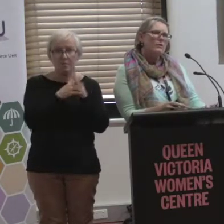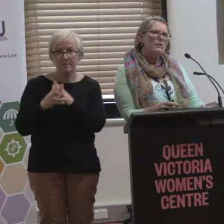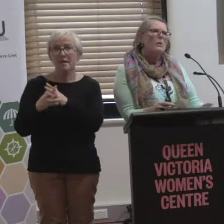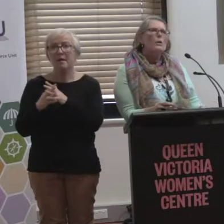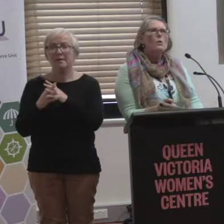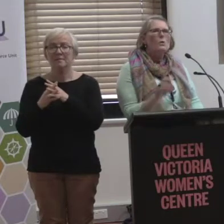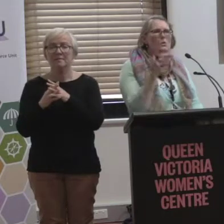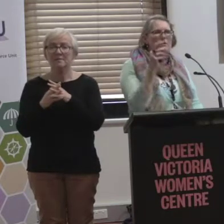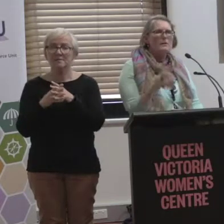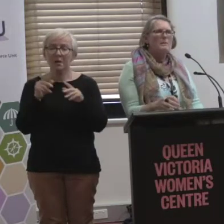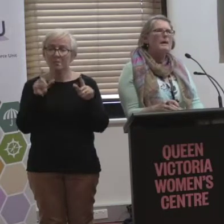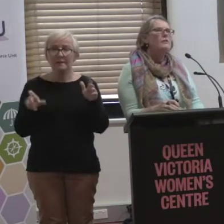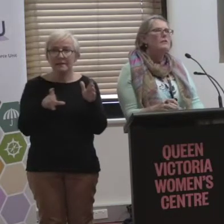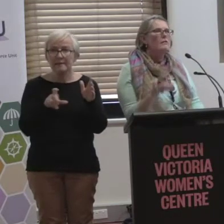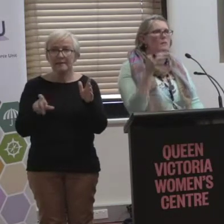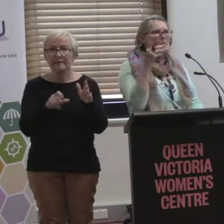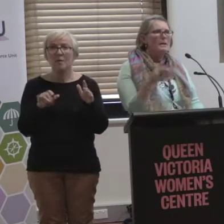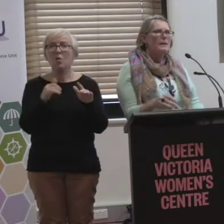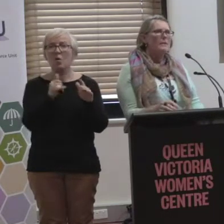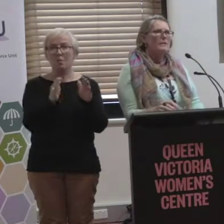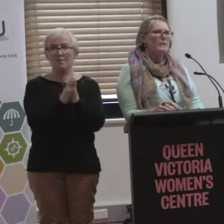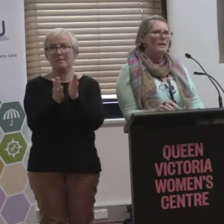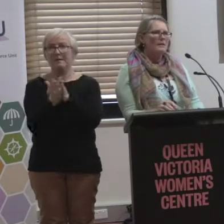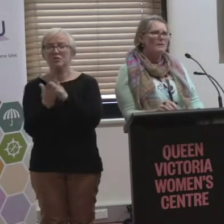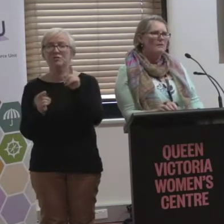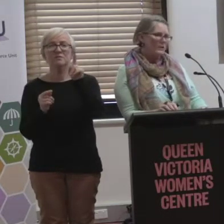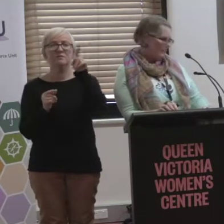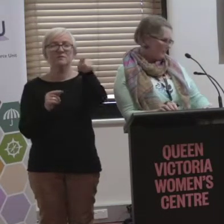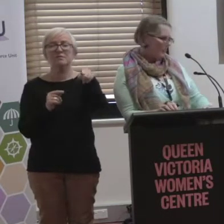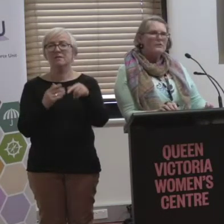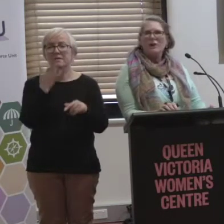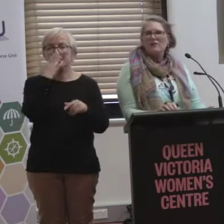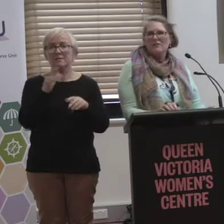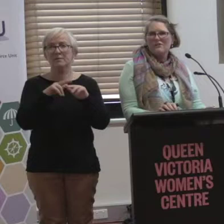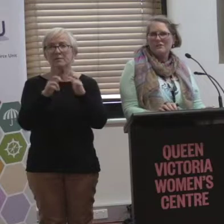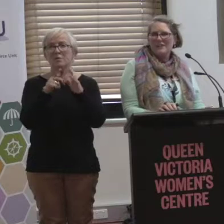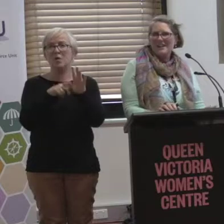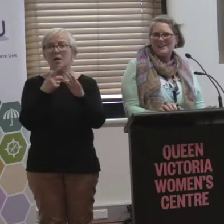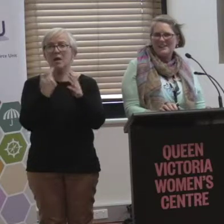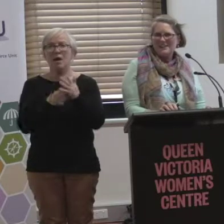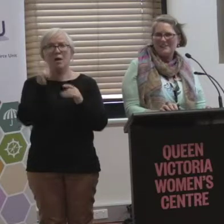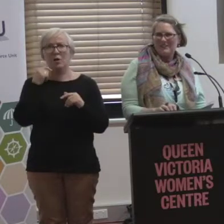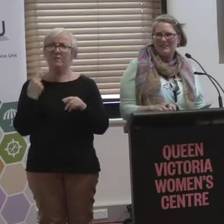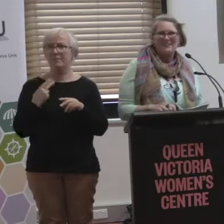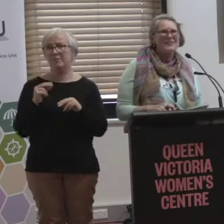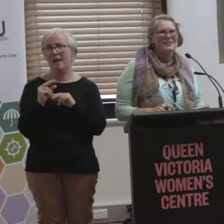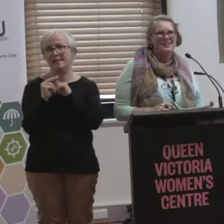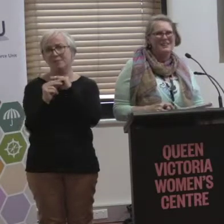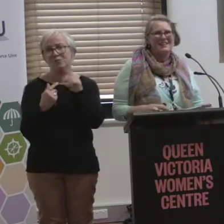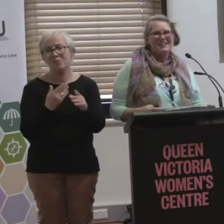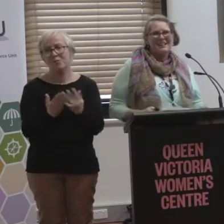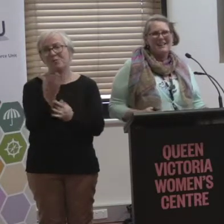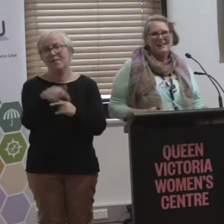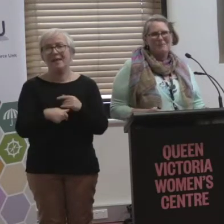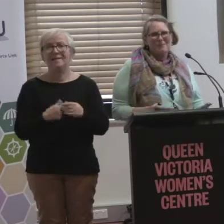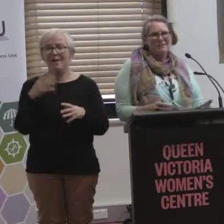navigate through it, or the publications, and I've got many publications out in the foyer. So I have raced through that, and I do apologise, but